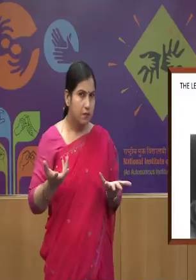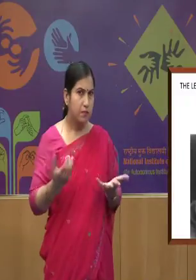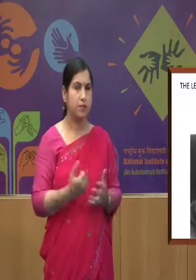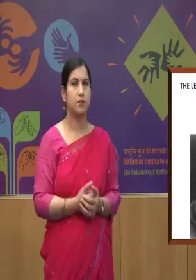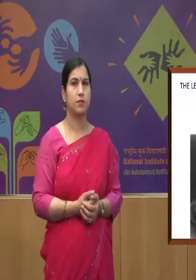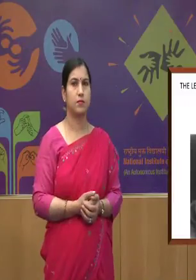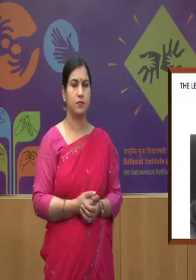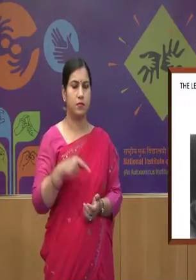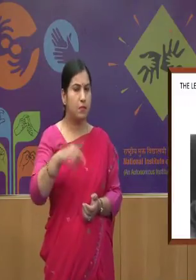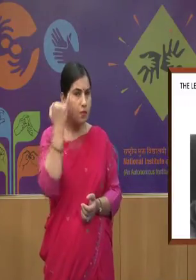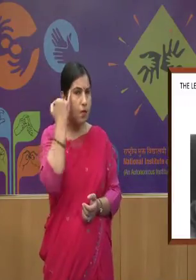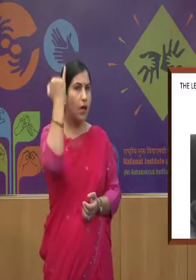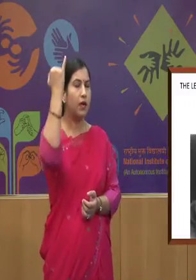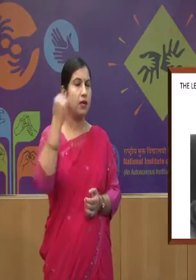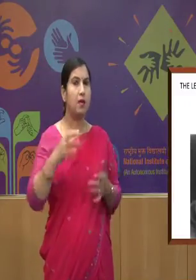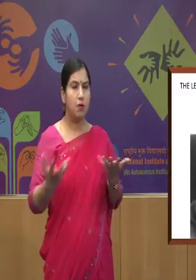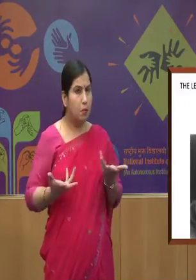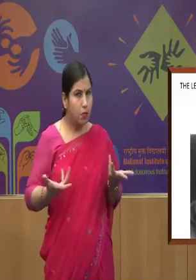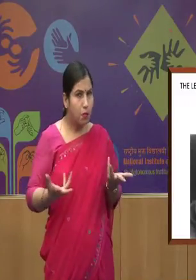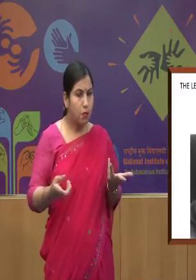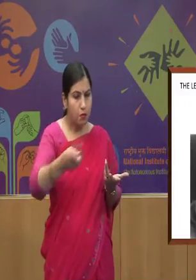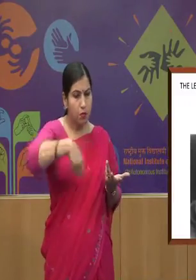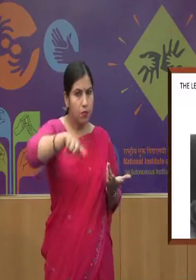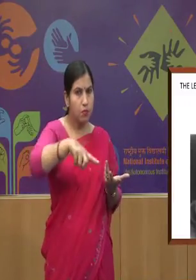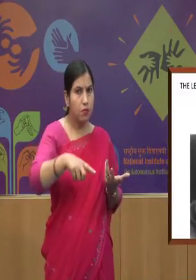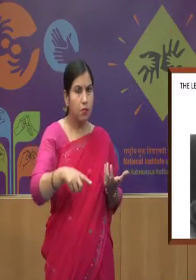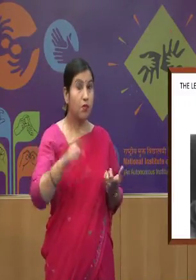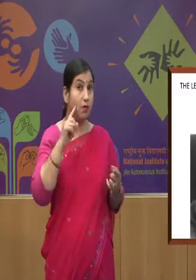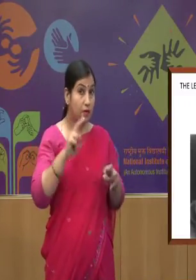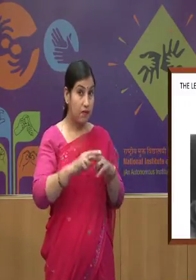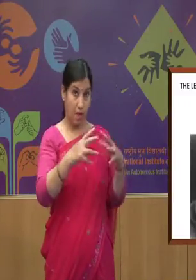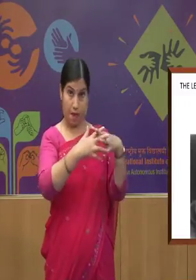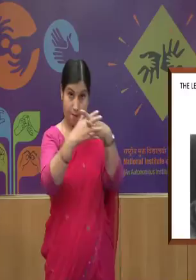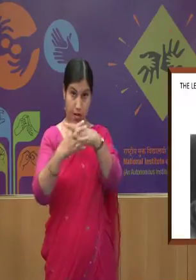The brain behind its birth was that of the American president,